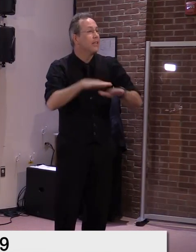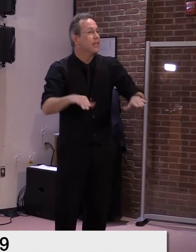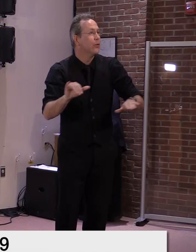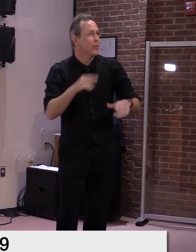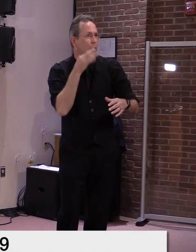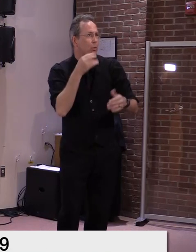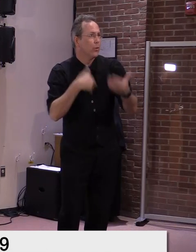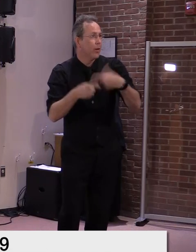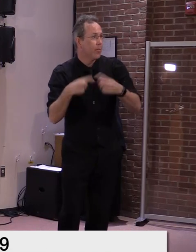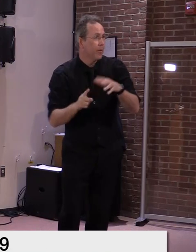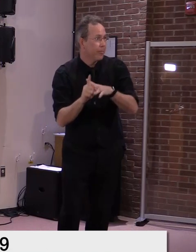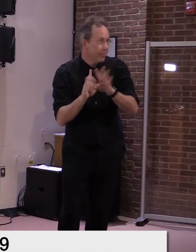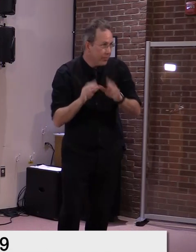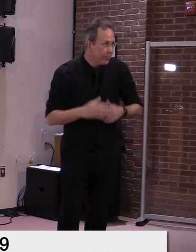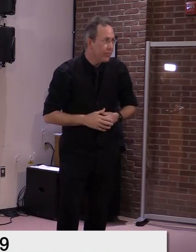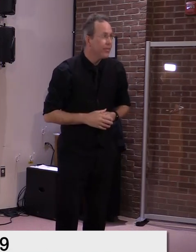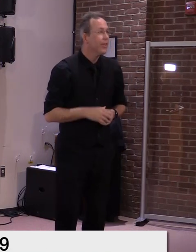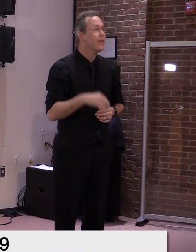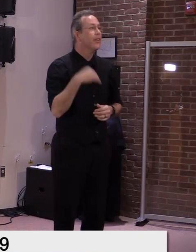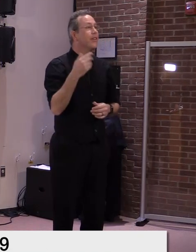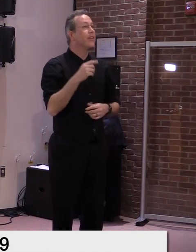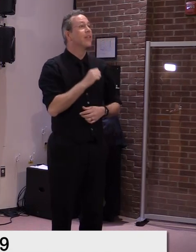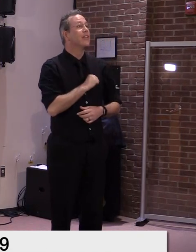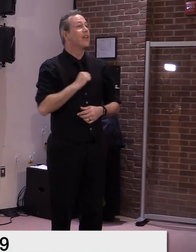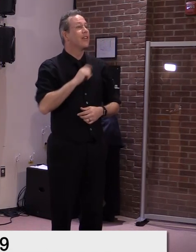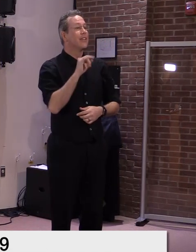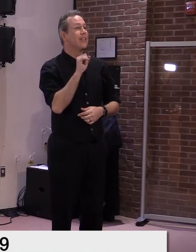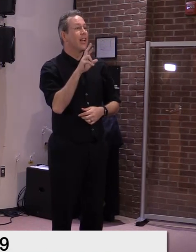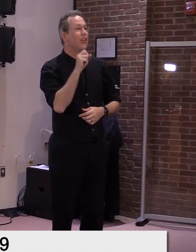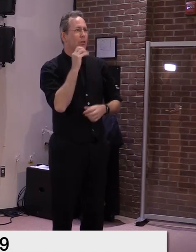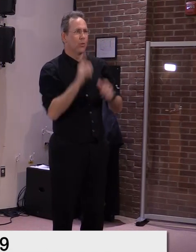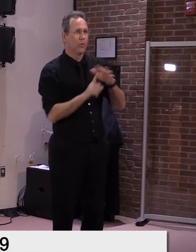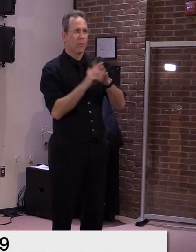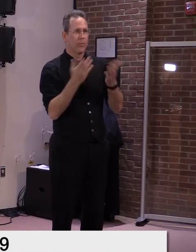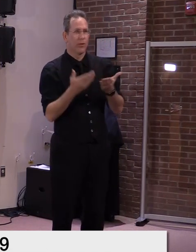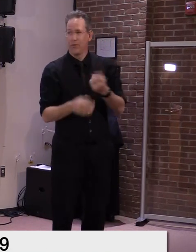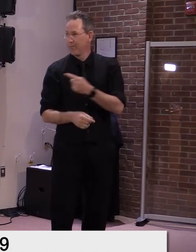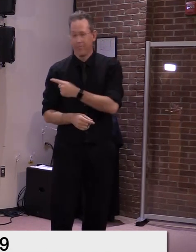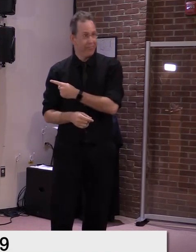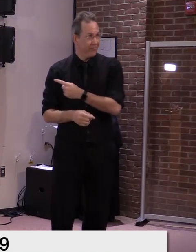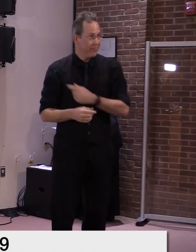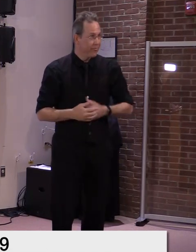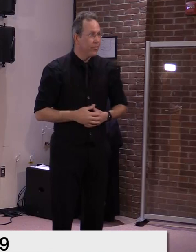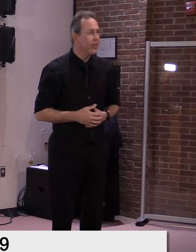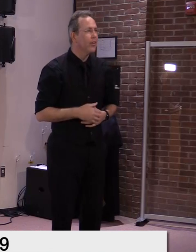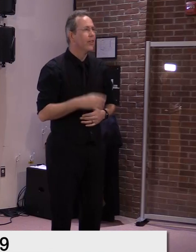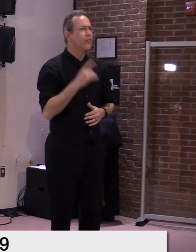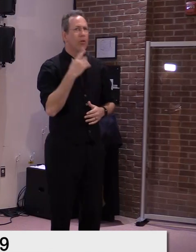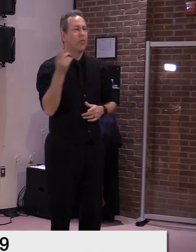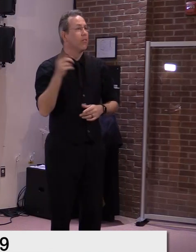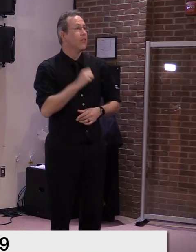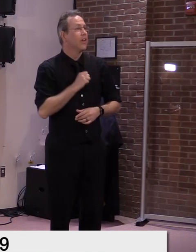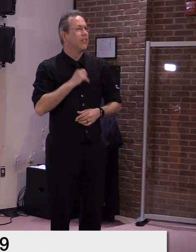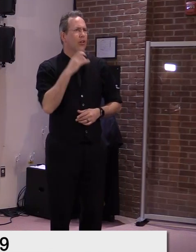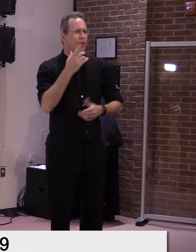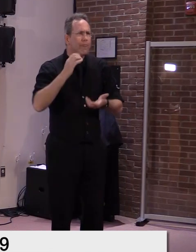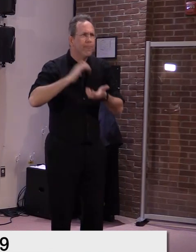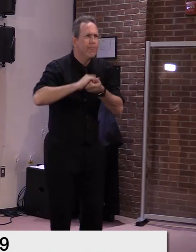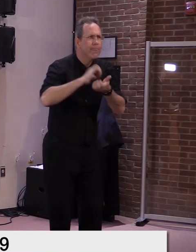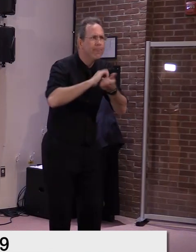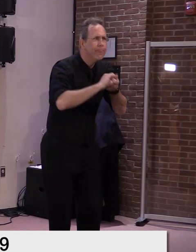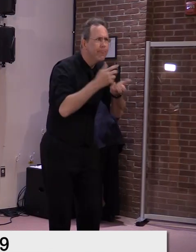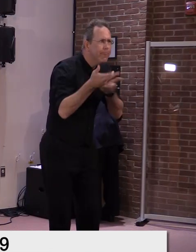Sanders, who's been a great partner and advocate on this issue, and it's a priority we both share. So